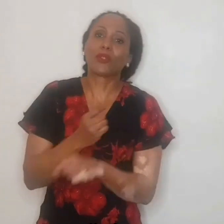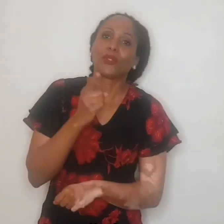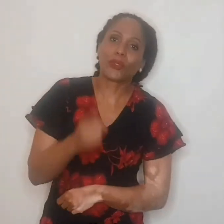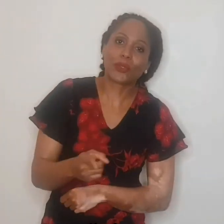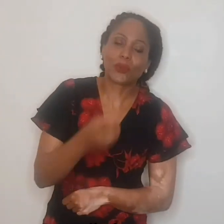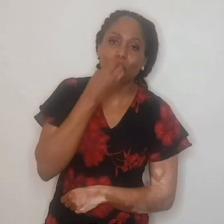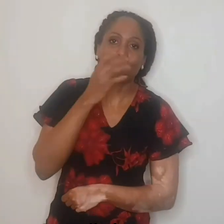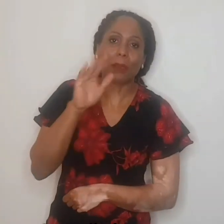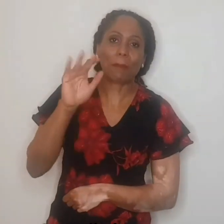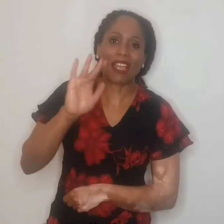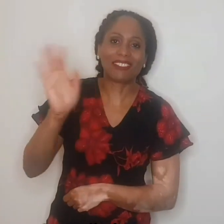do you and bye for now.